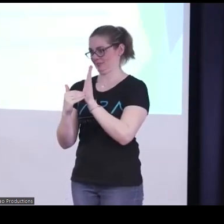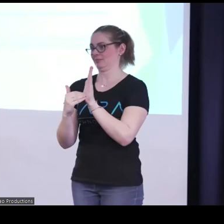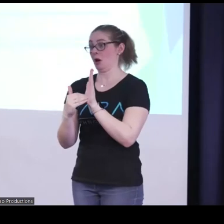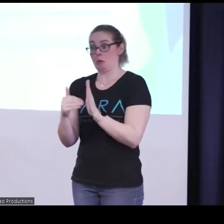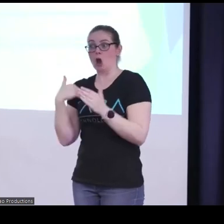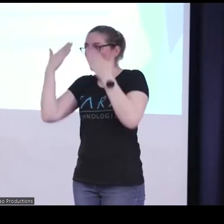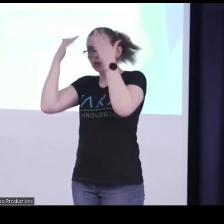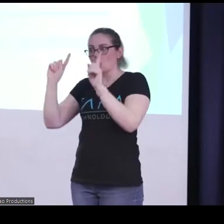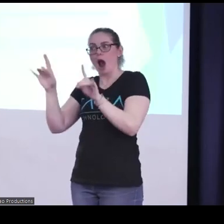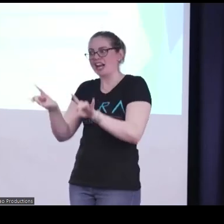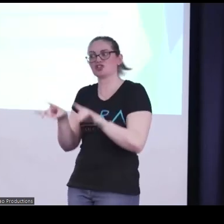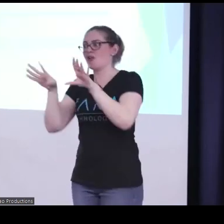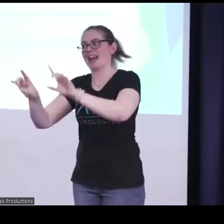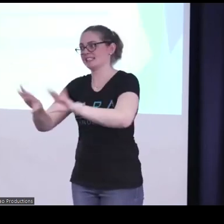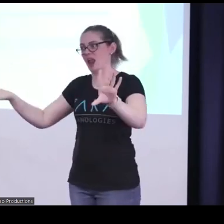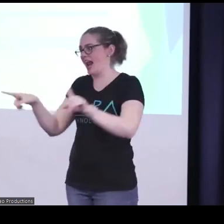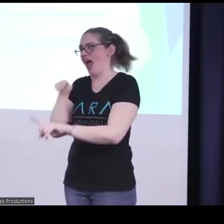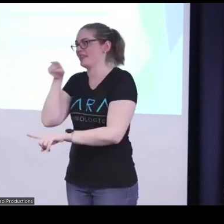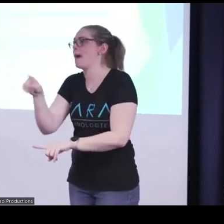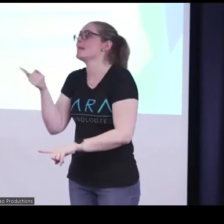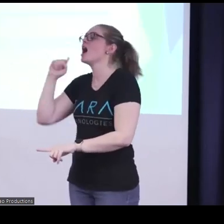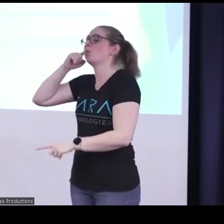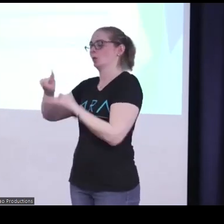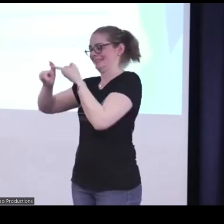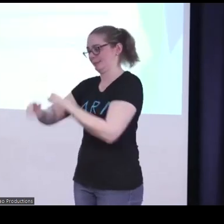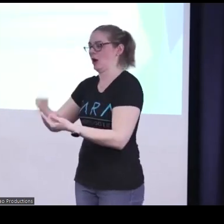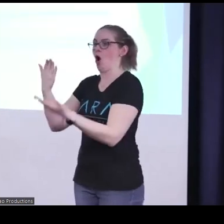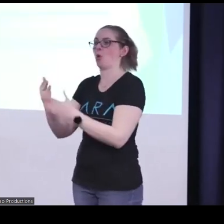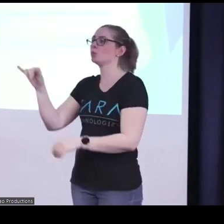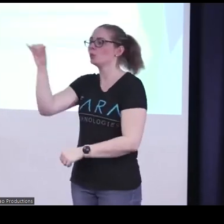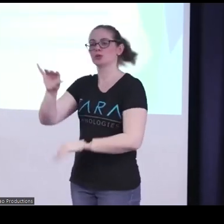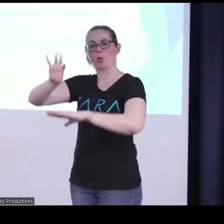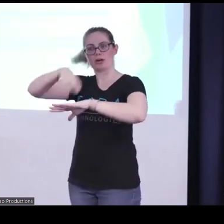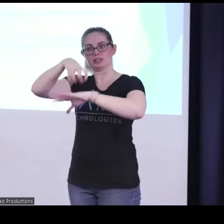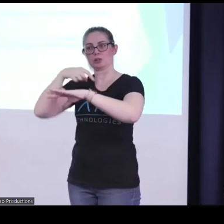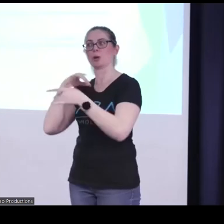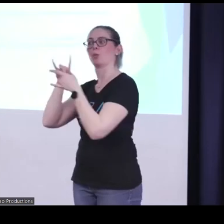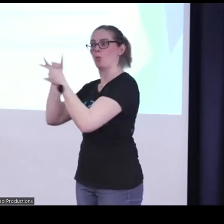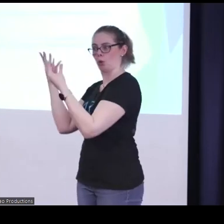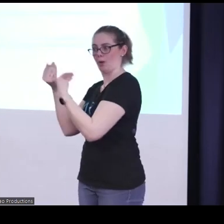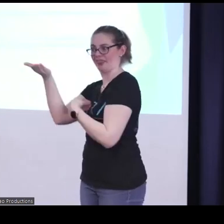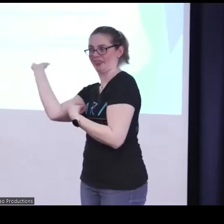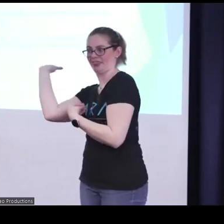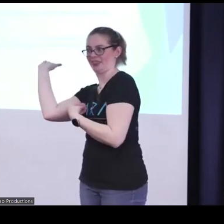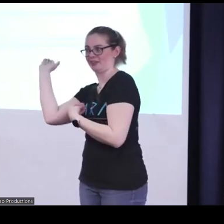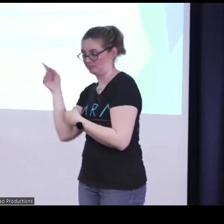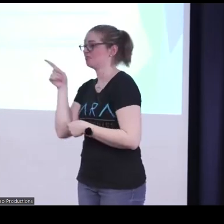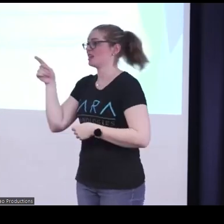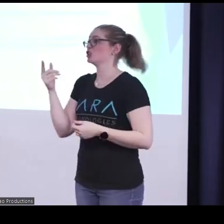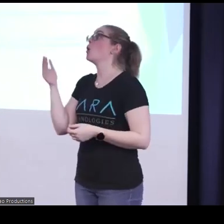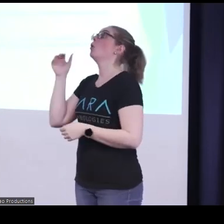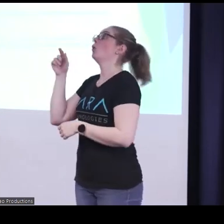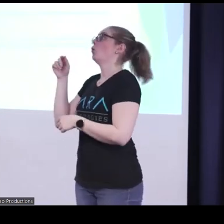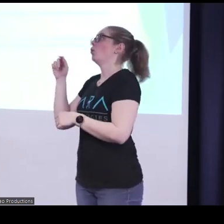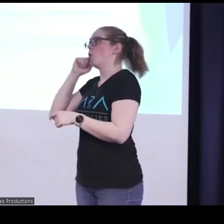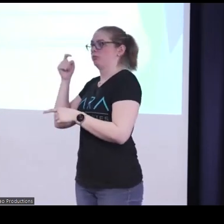everybody in New Zealand. So I'm not sure what the Australian context is like. I suppose it depends on which organization we would